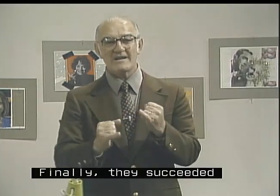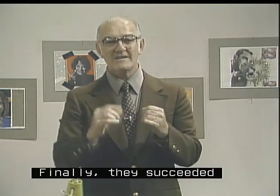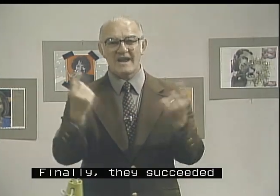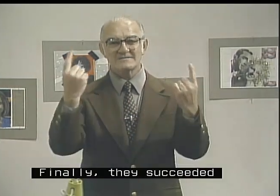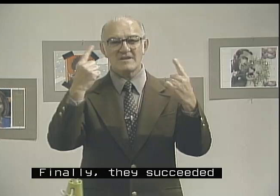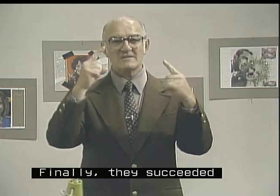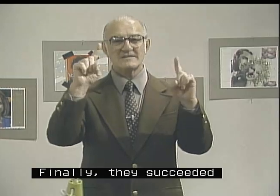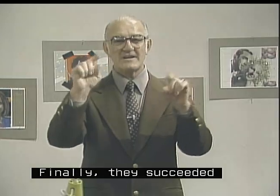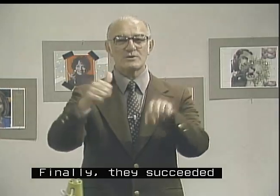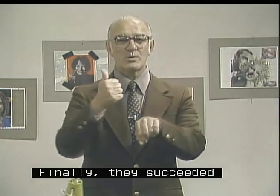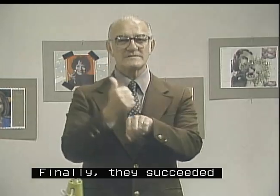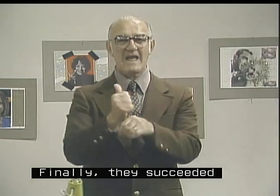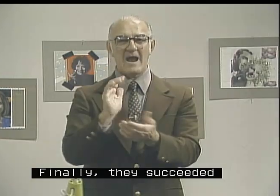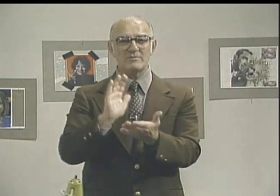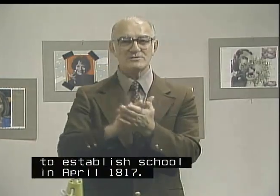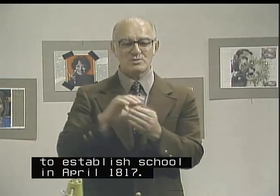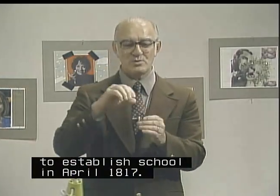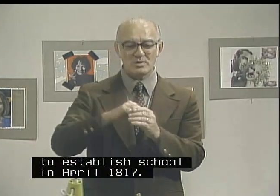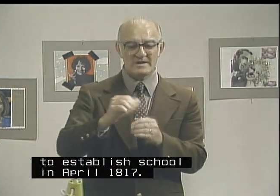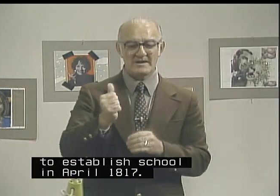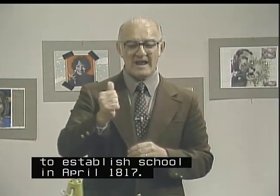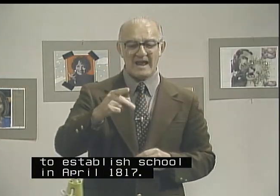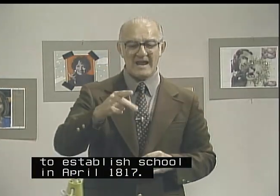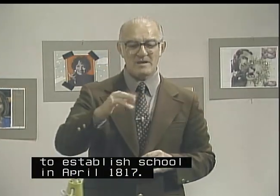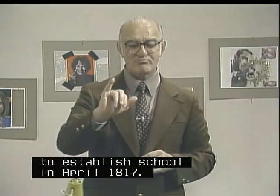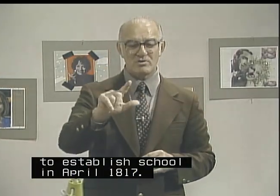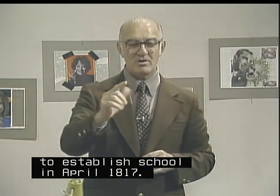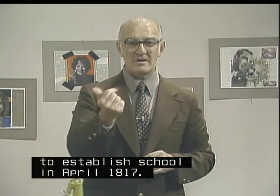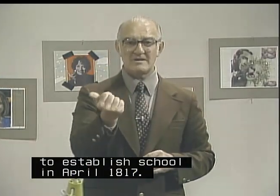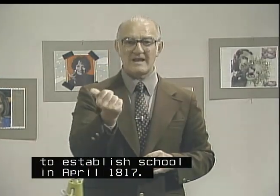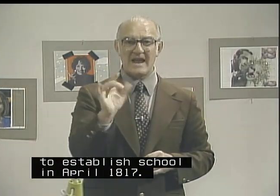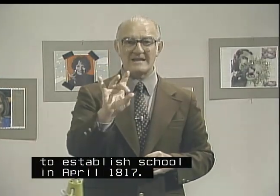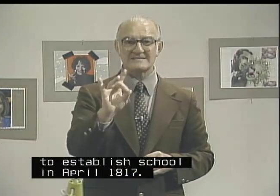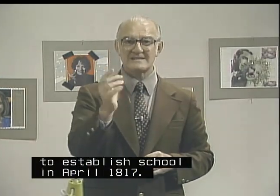they succeeded to establish school in April